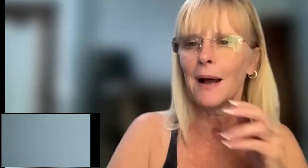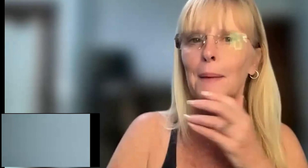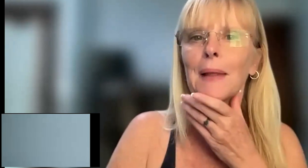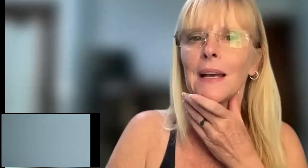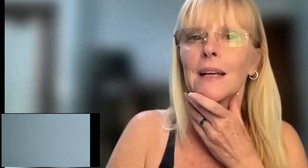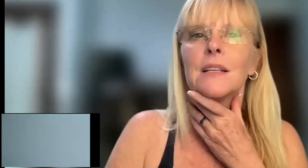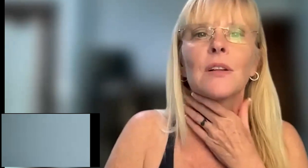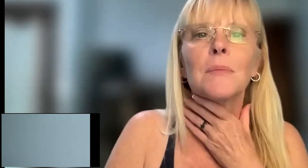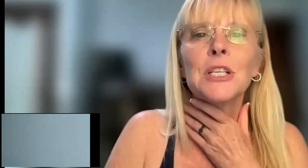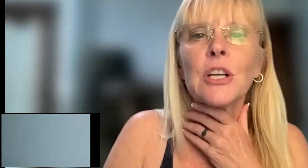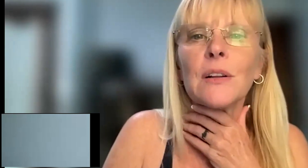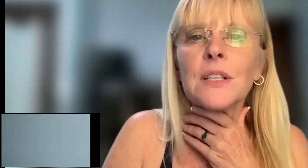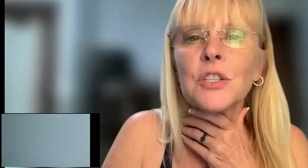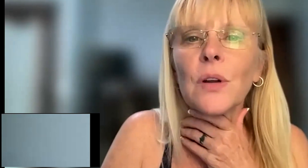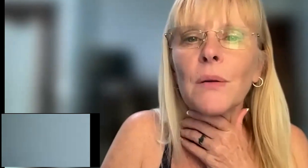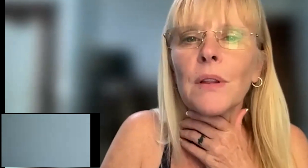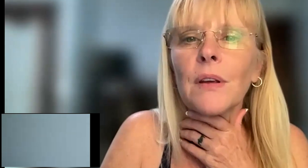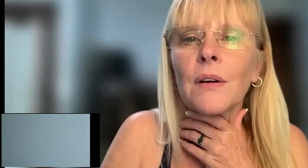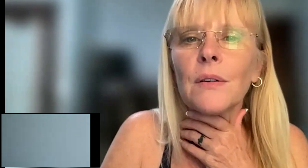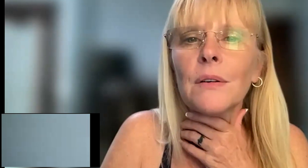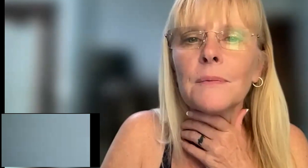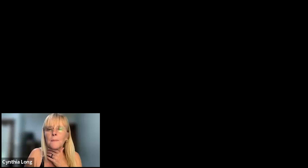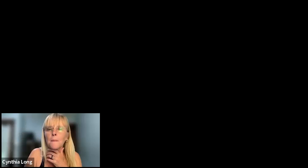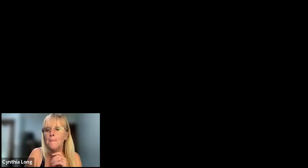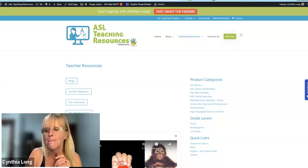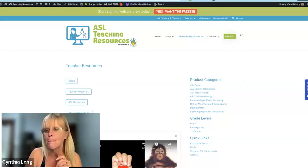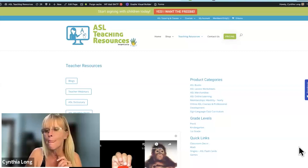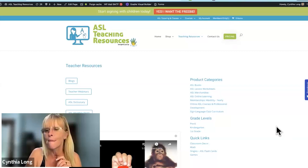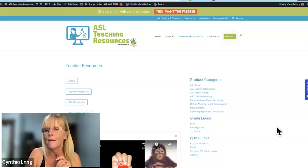ASLTeachingResources.com. So let me share this screen with you.